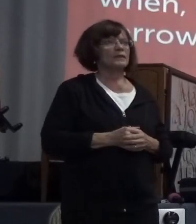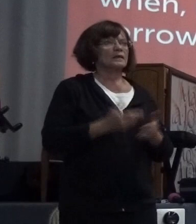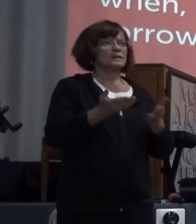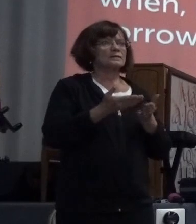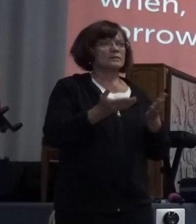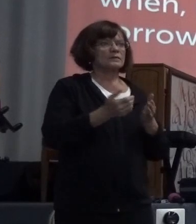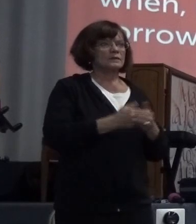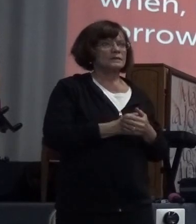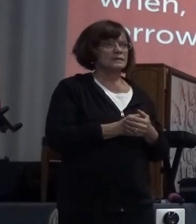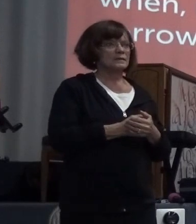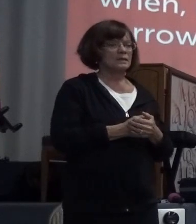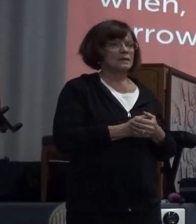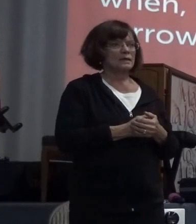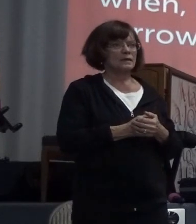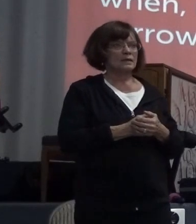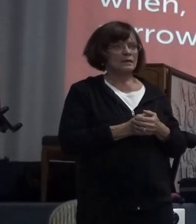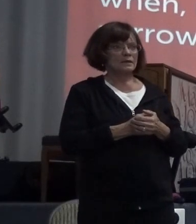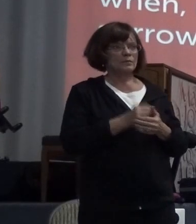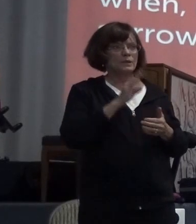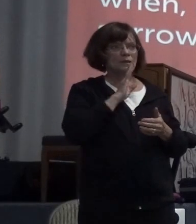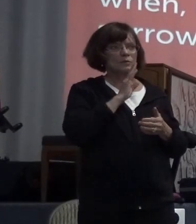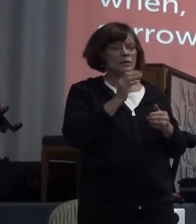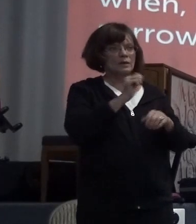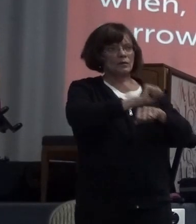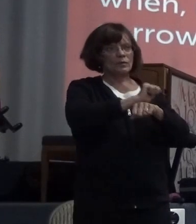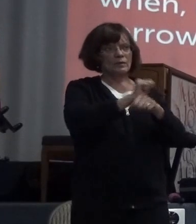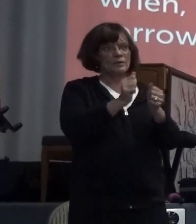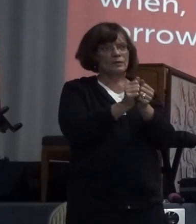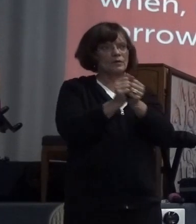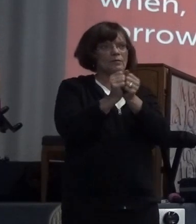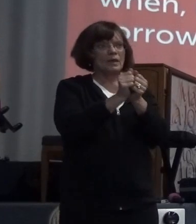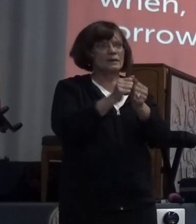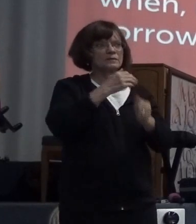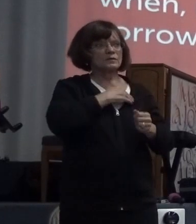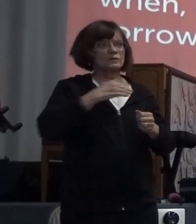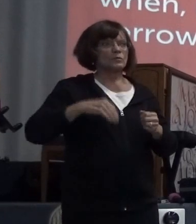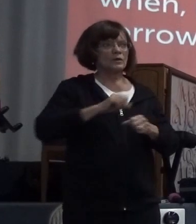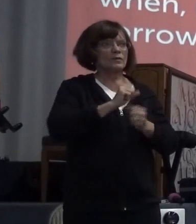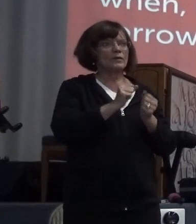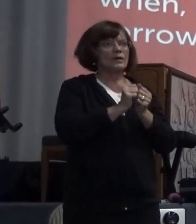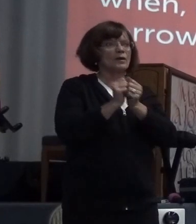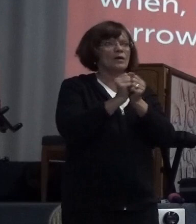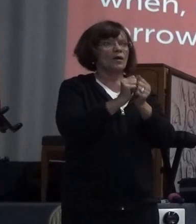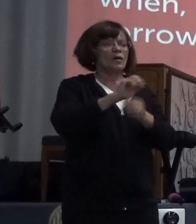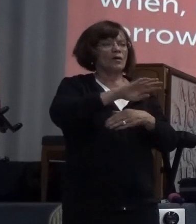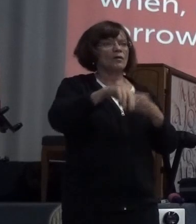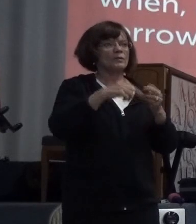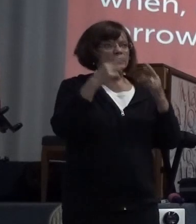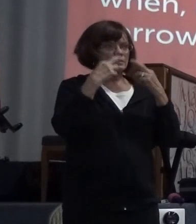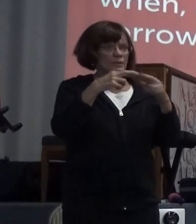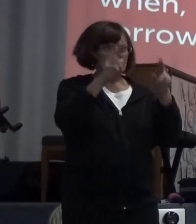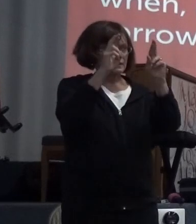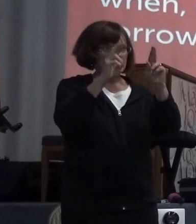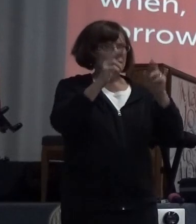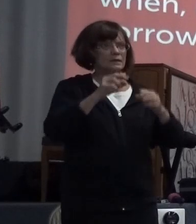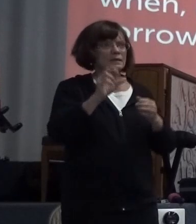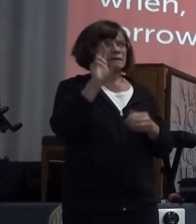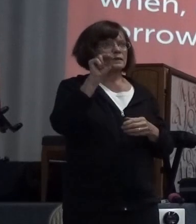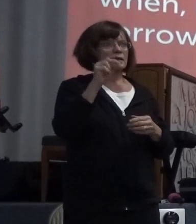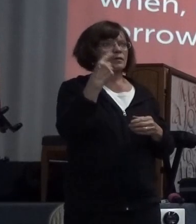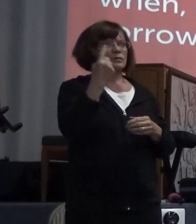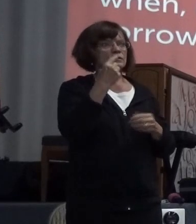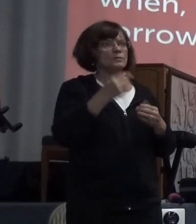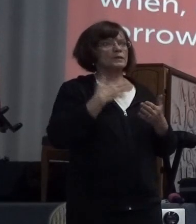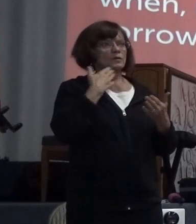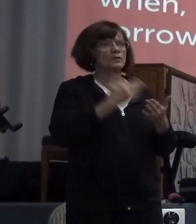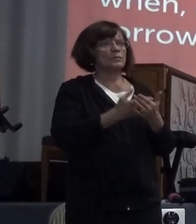Servants, be subject to your masters with all respect, not only to the good and gentle, but also to the unjust.